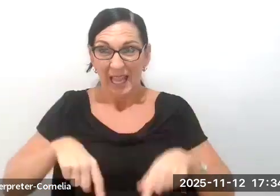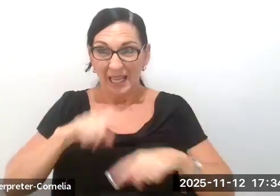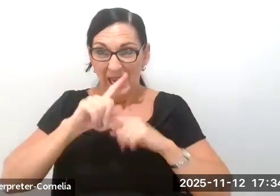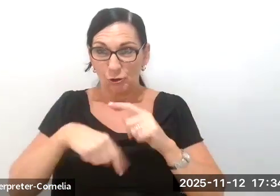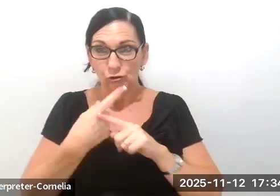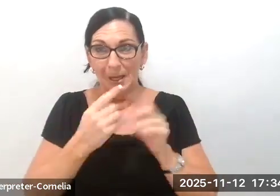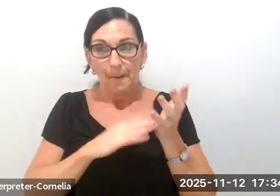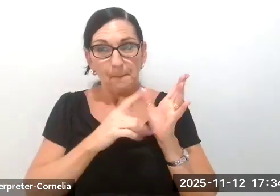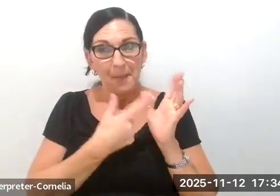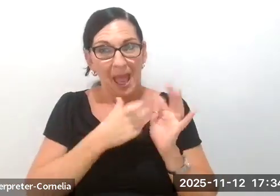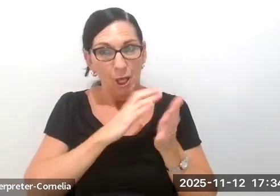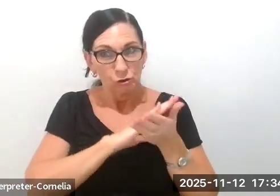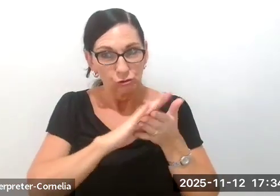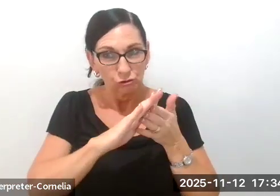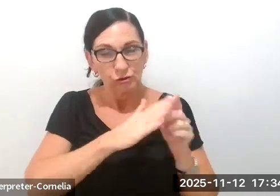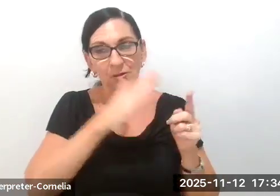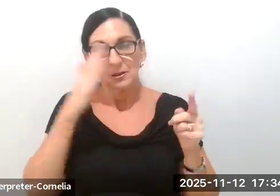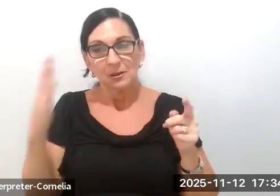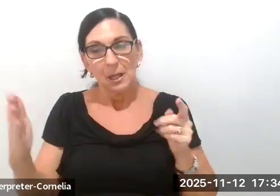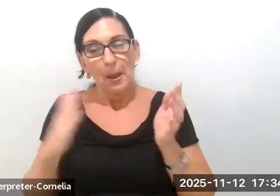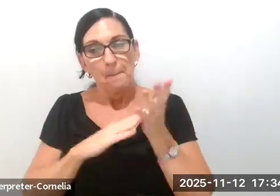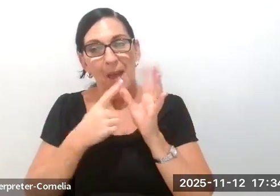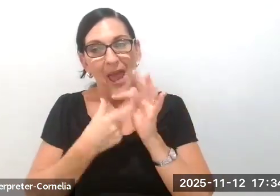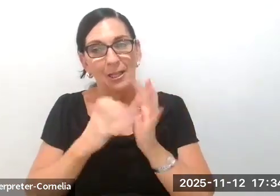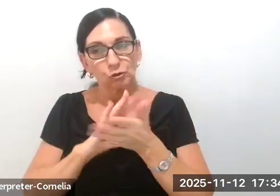2026 and finishes in March 2027.